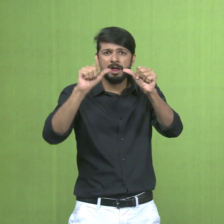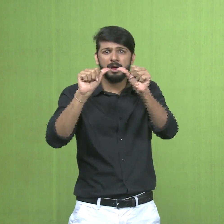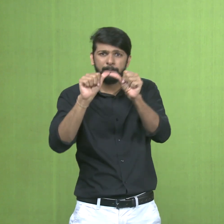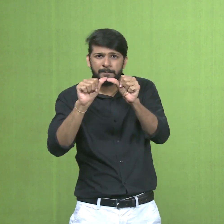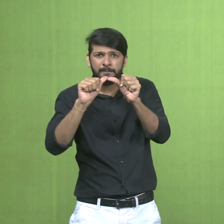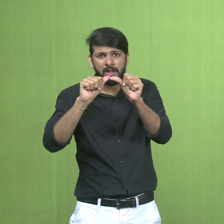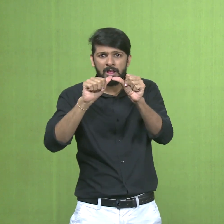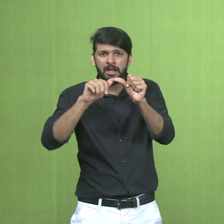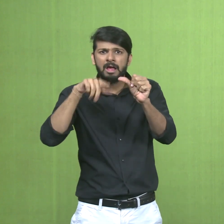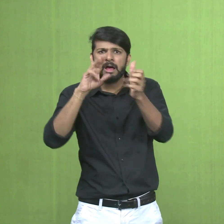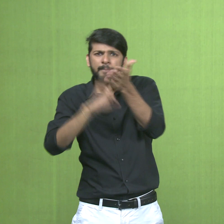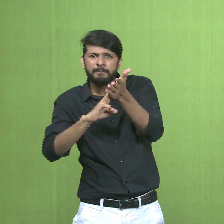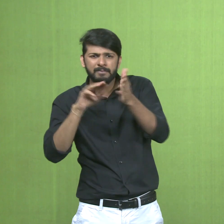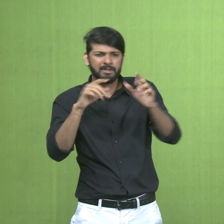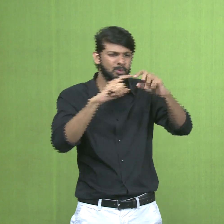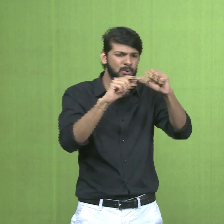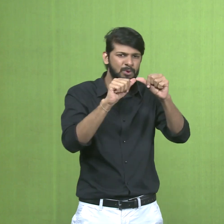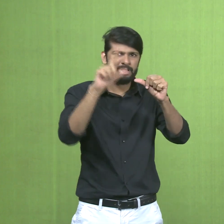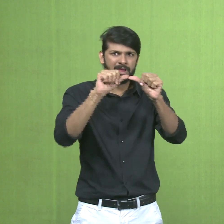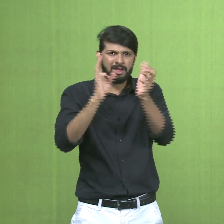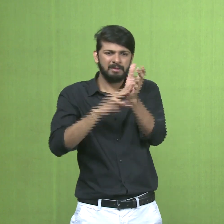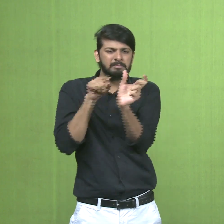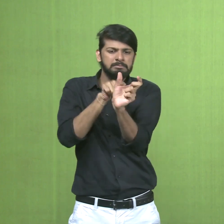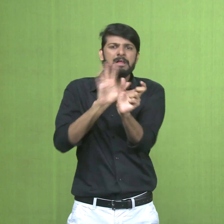The term kalamkari, when we look at the spelling